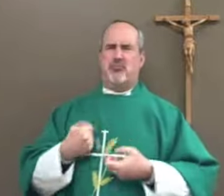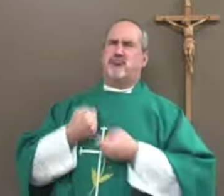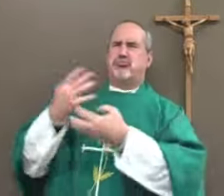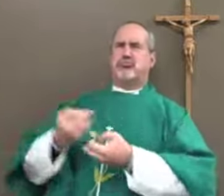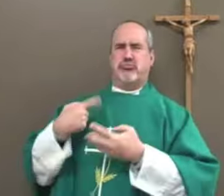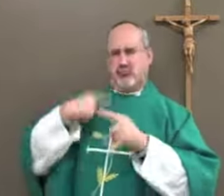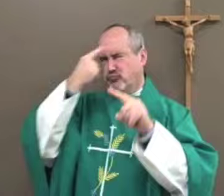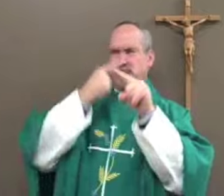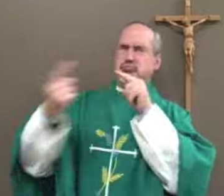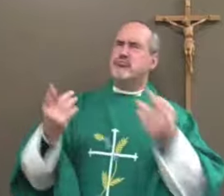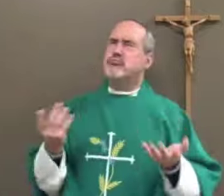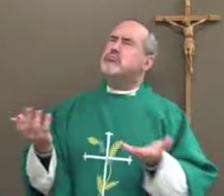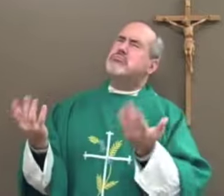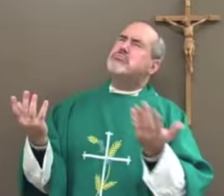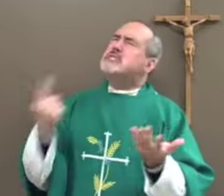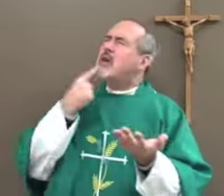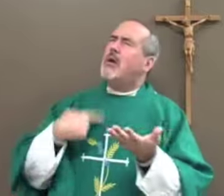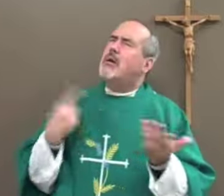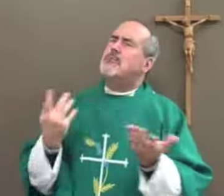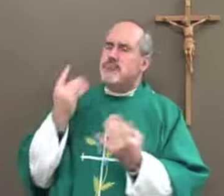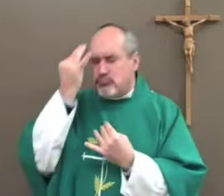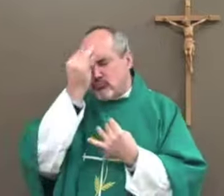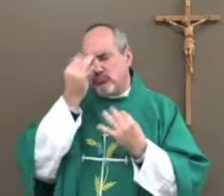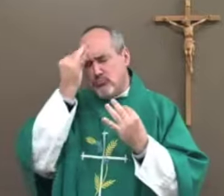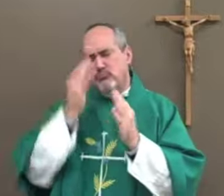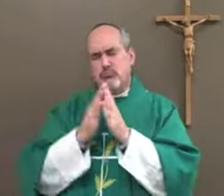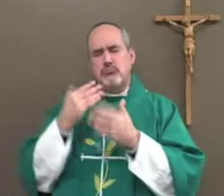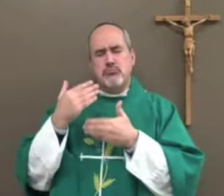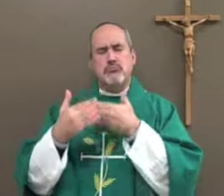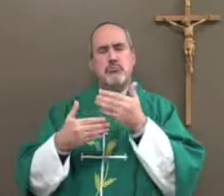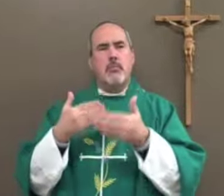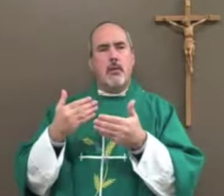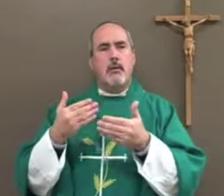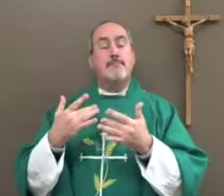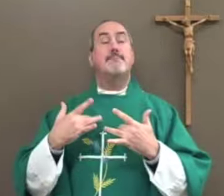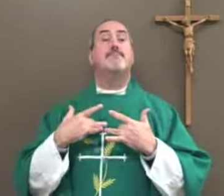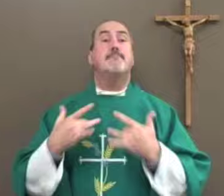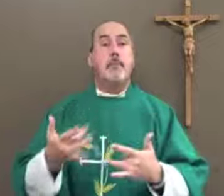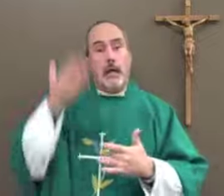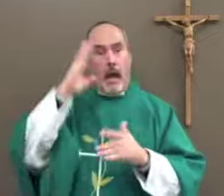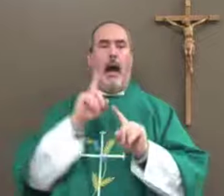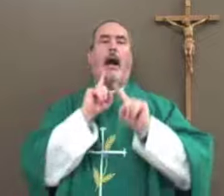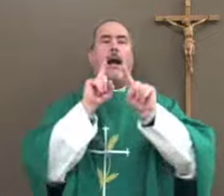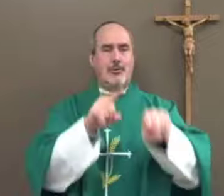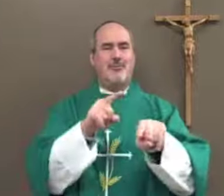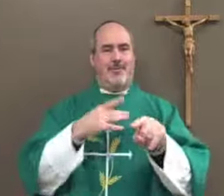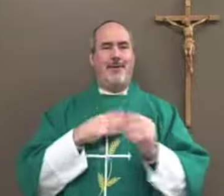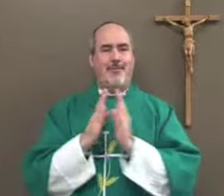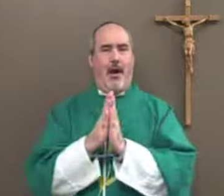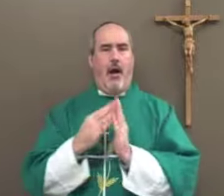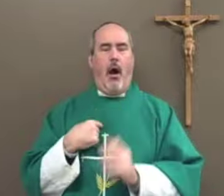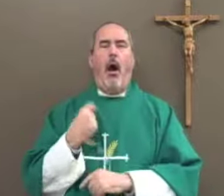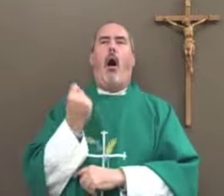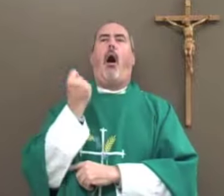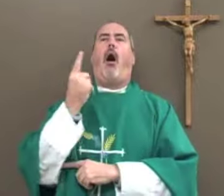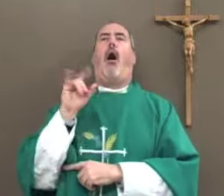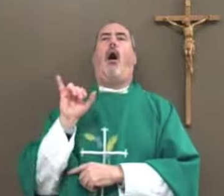happening? And I would vent to him basically and try and contemplate all of what was